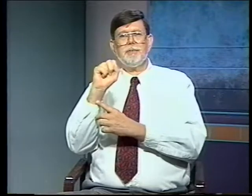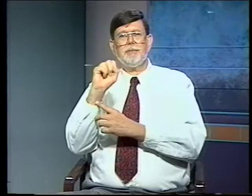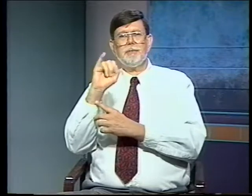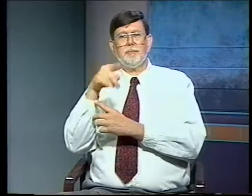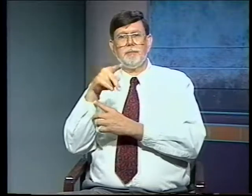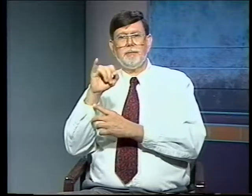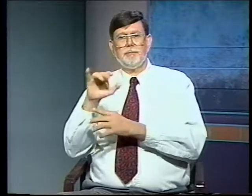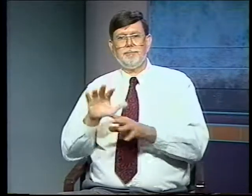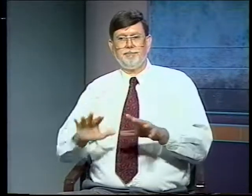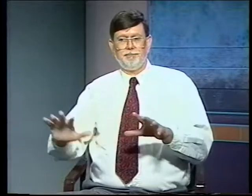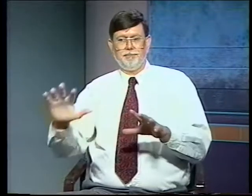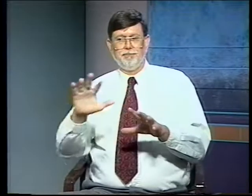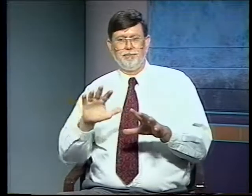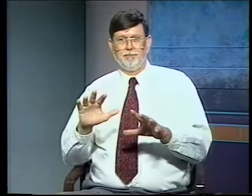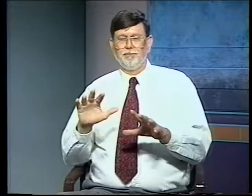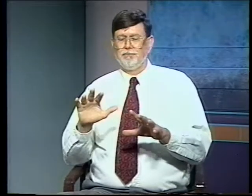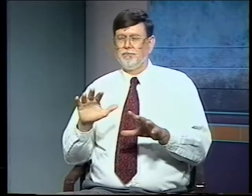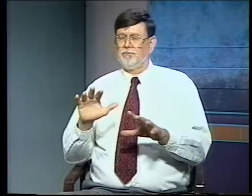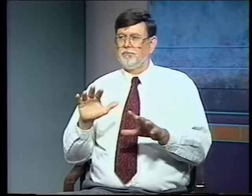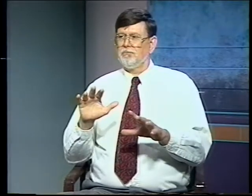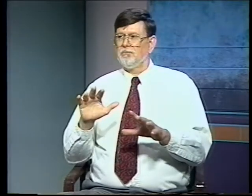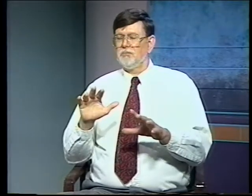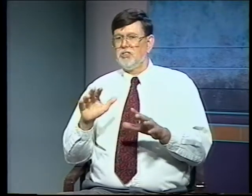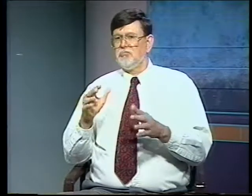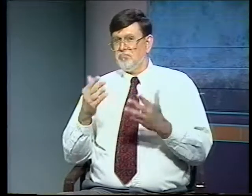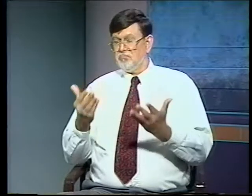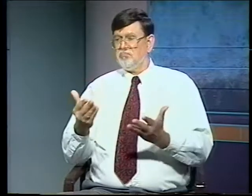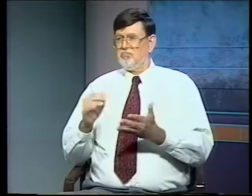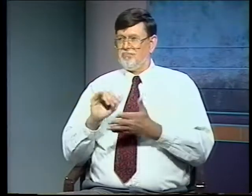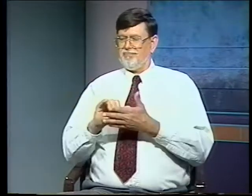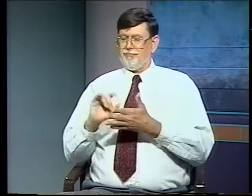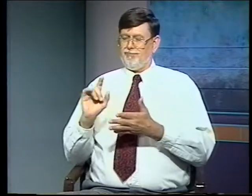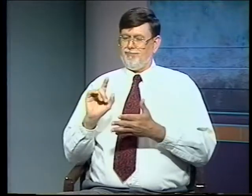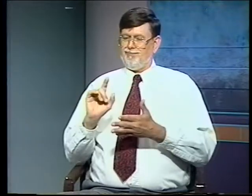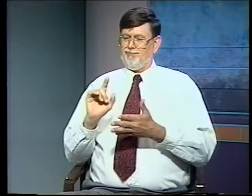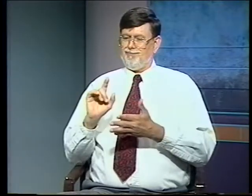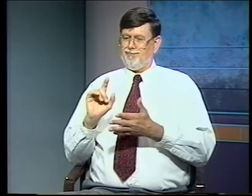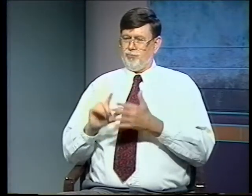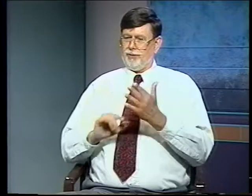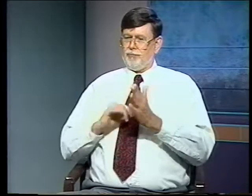the southeast. I'm from the Mississippi band of the Choctaw Nation.